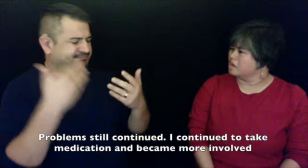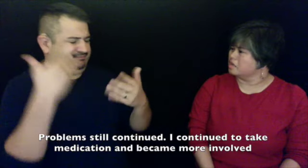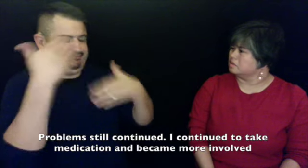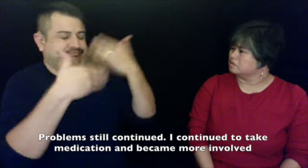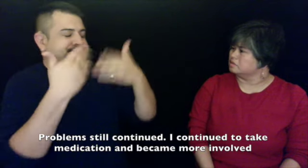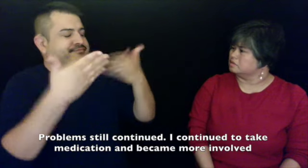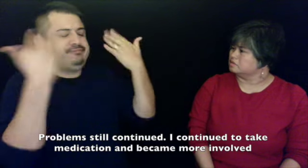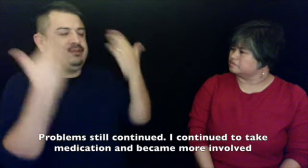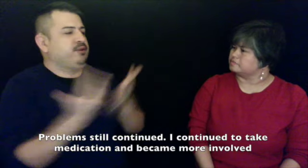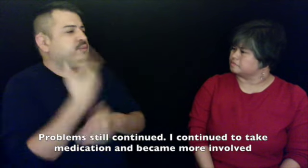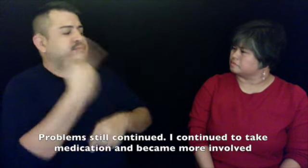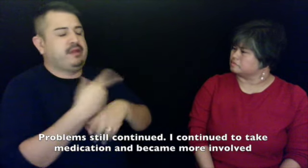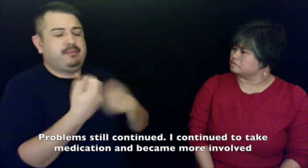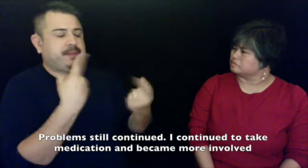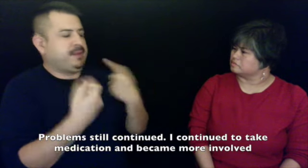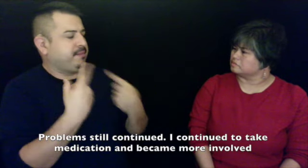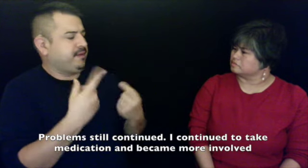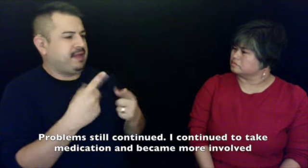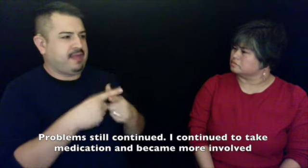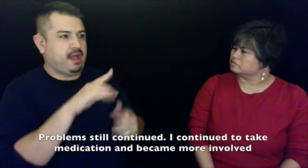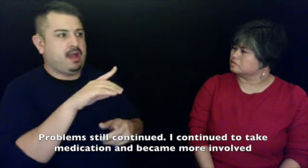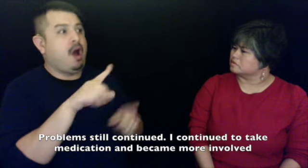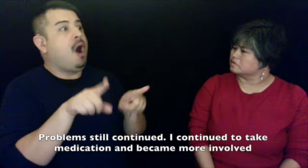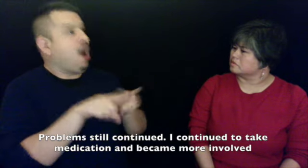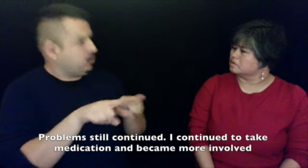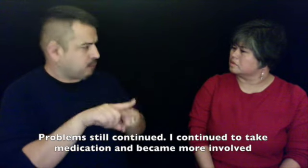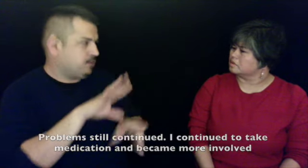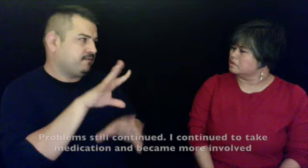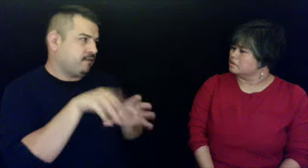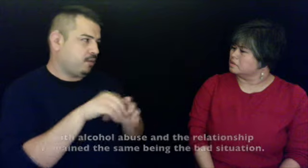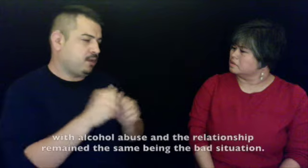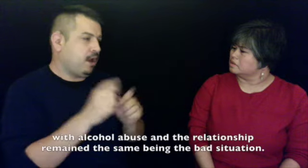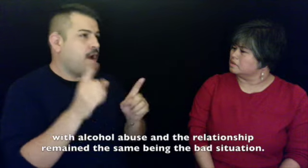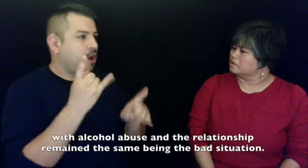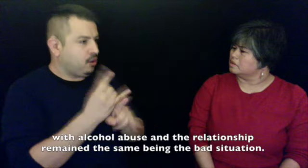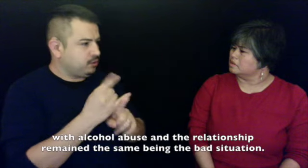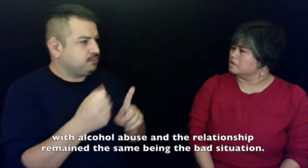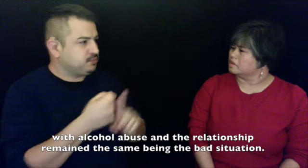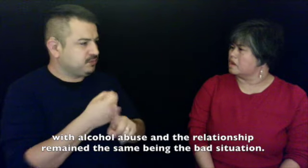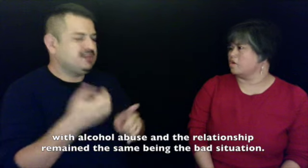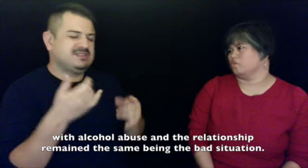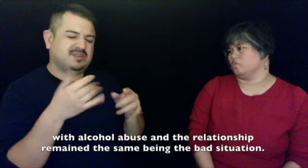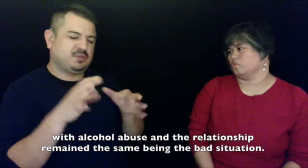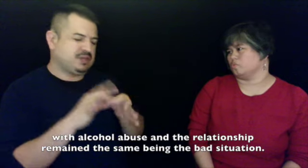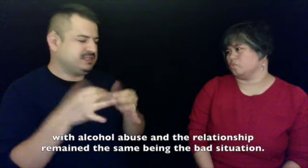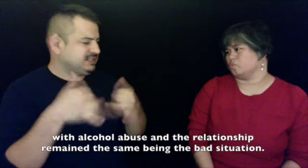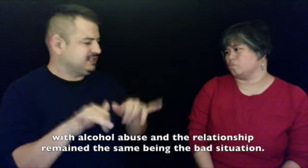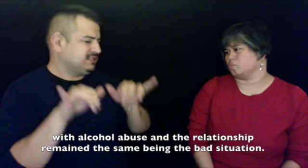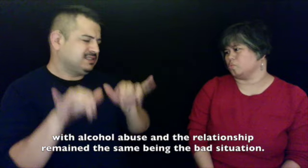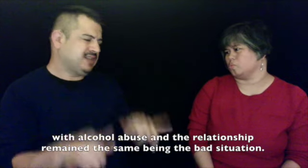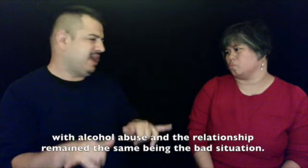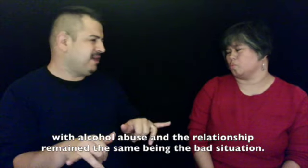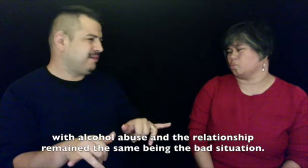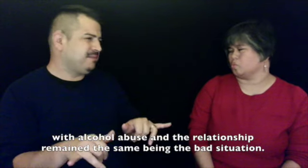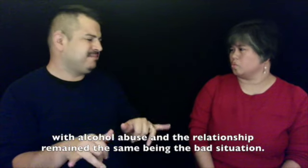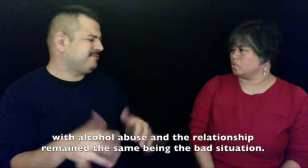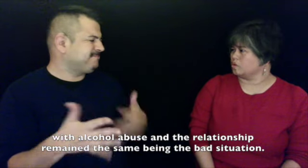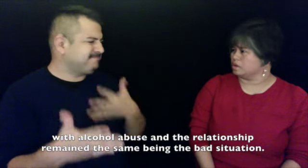Problems still continued. I continued to take the medication and became more involved with alcohol abuse, and the relationship remained